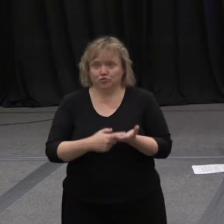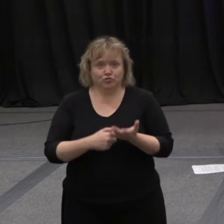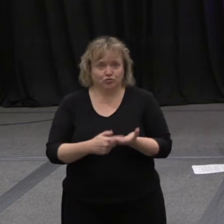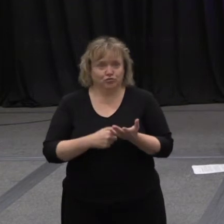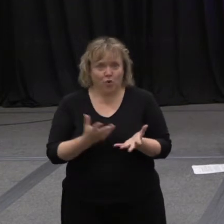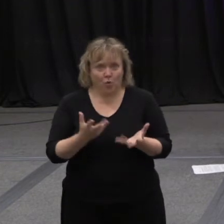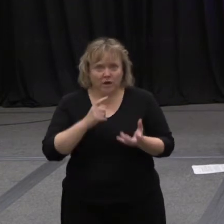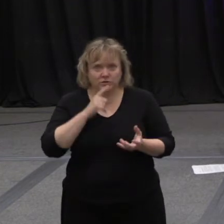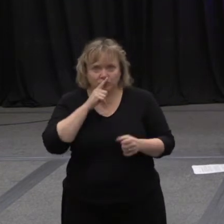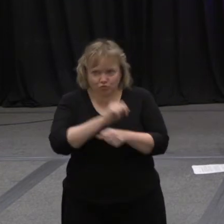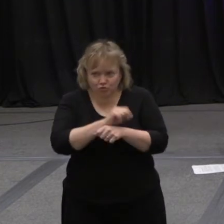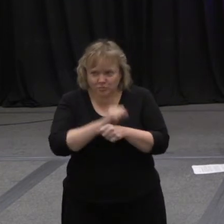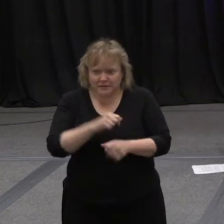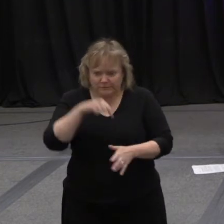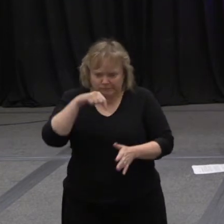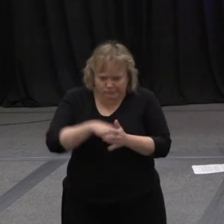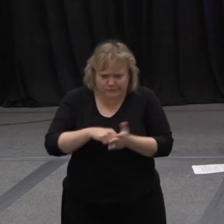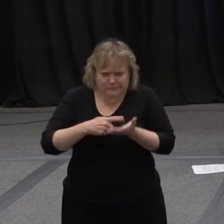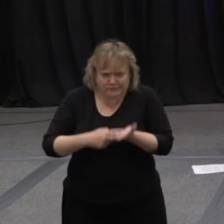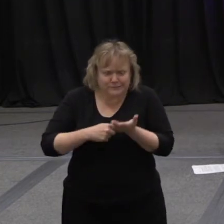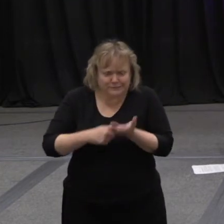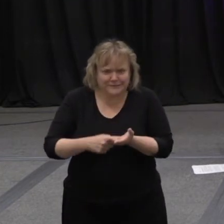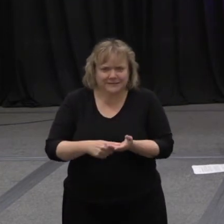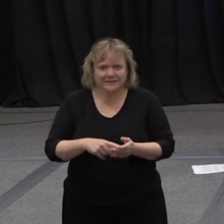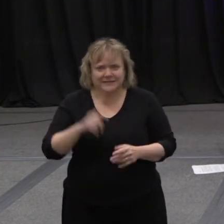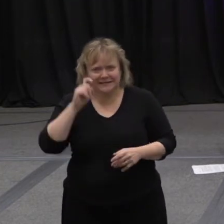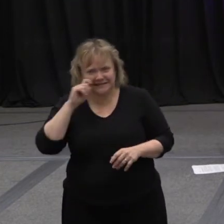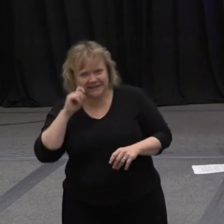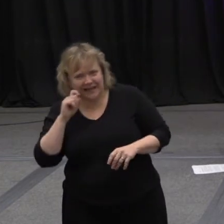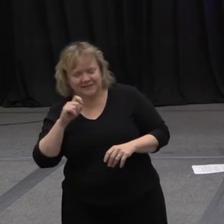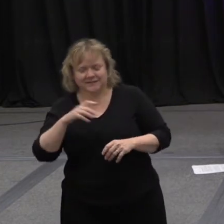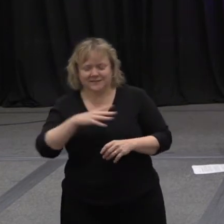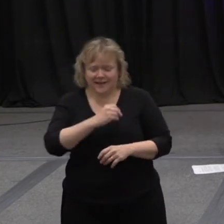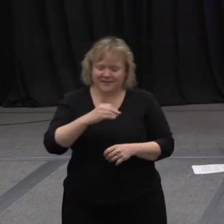meaty sex nerd spirituality conversation.